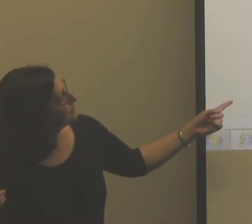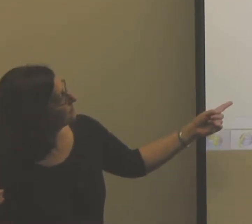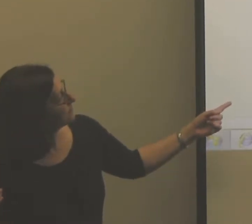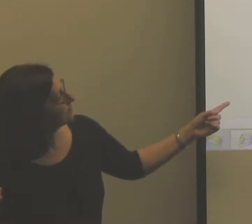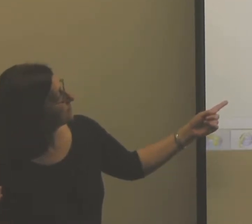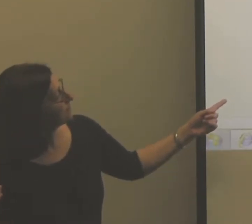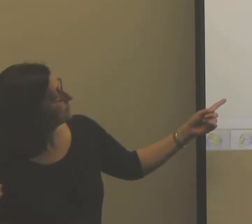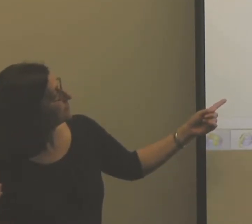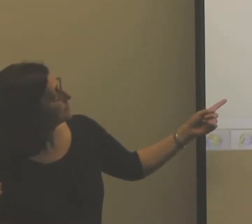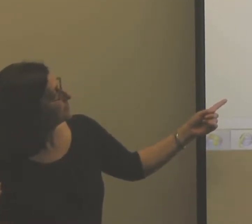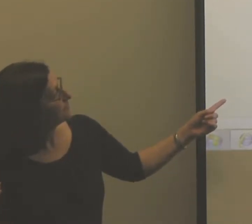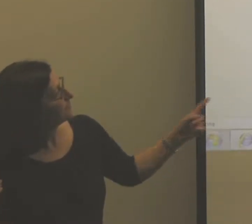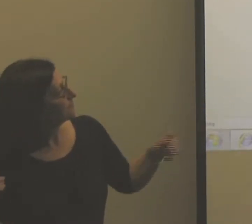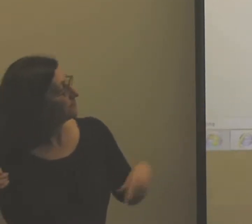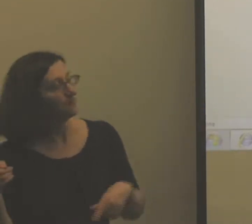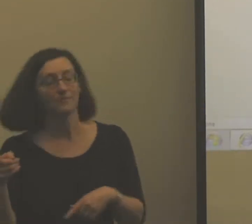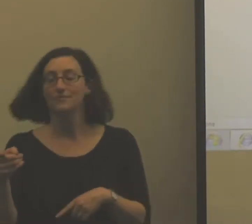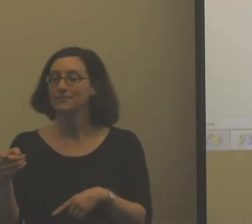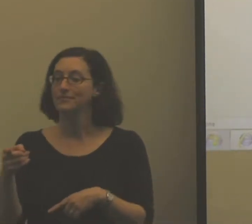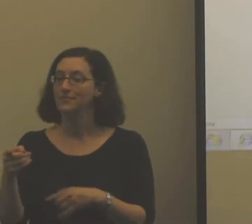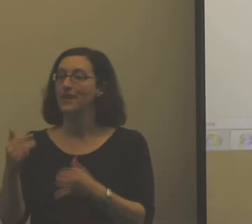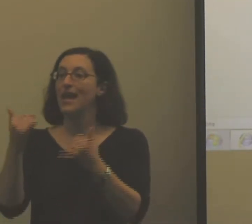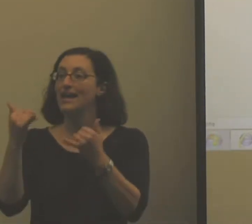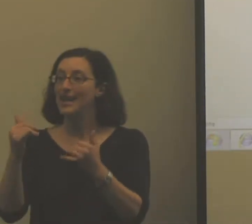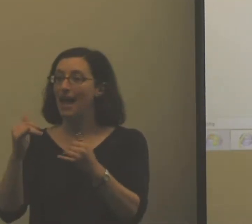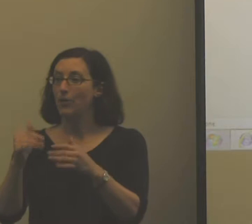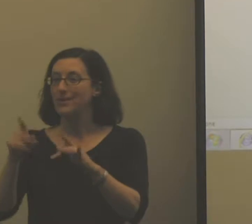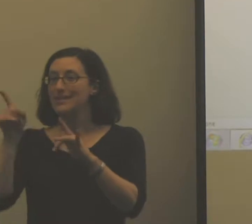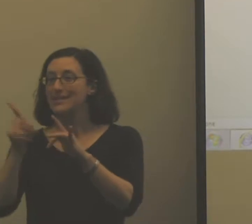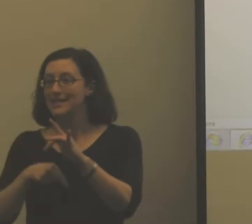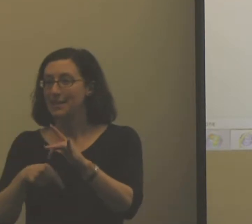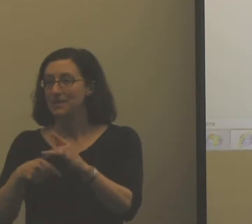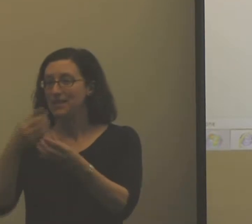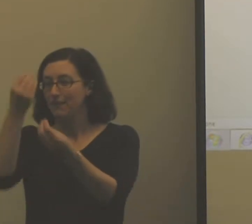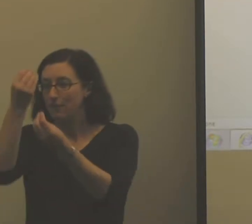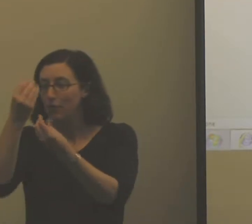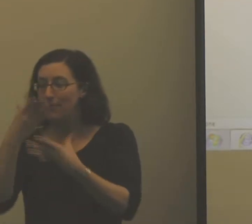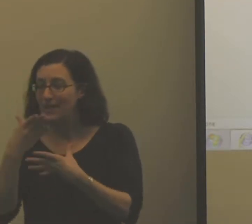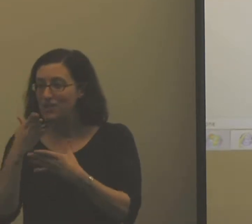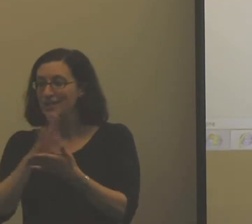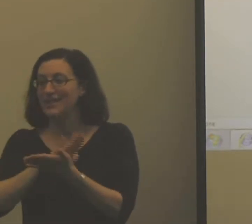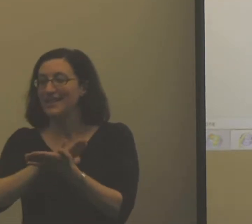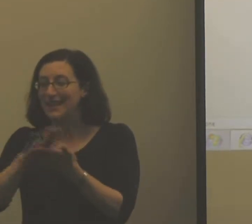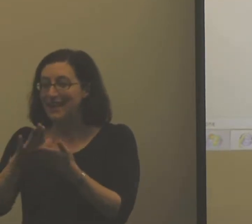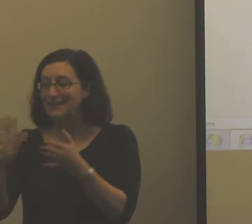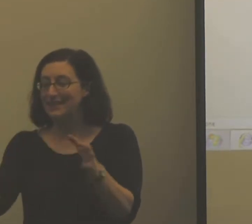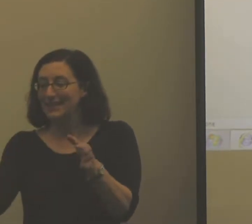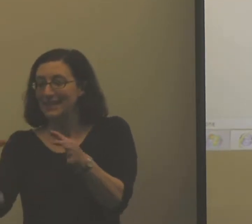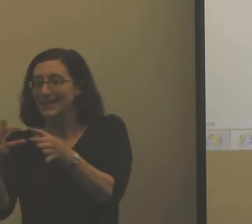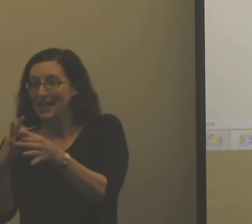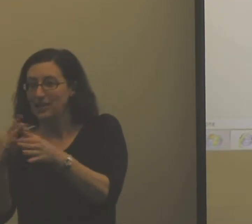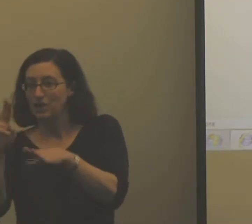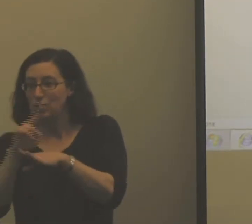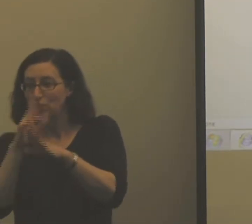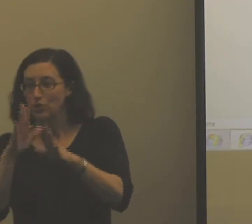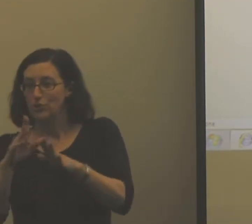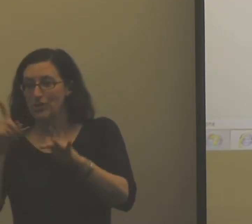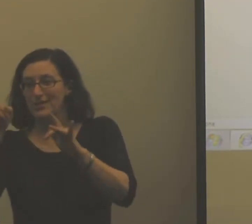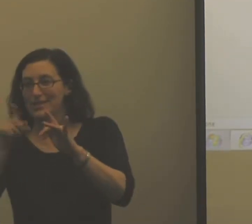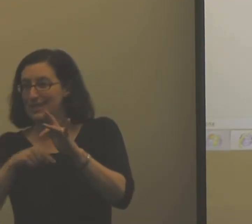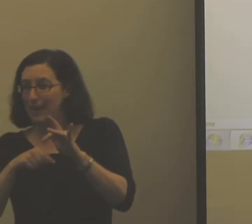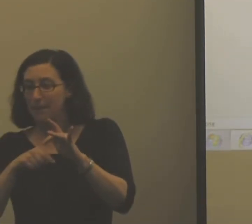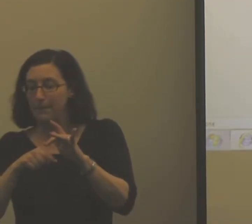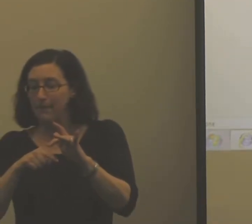parent within demo page right parent. Very nice. Skip to content. This is a nice little link that allows the user to skip the